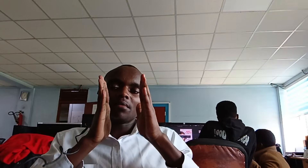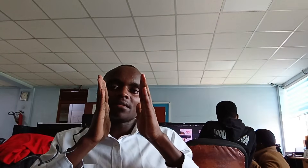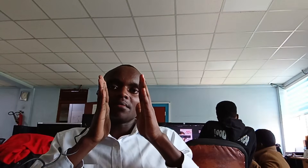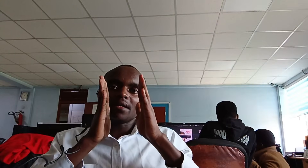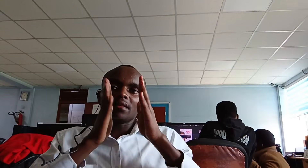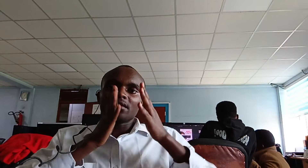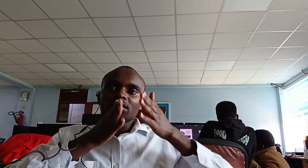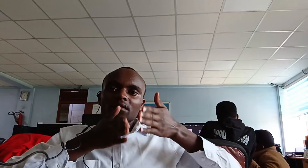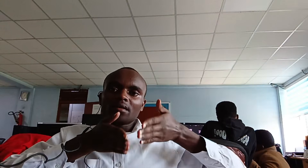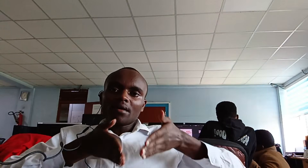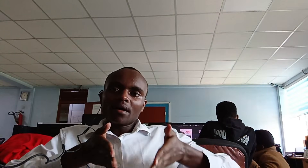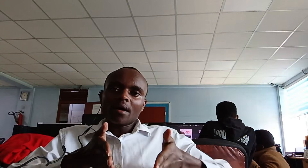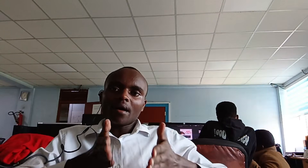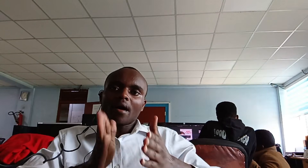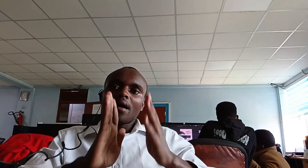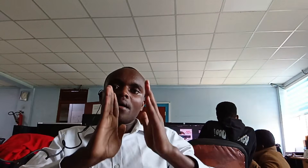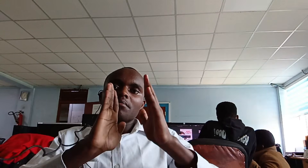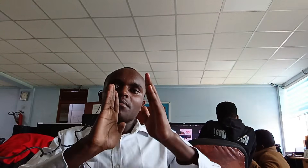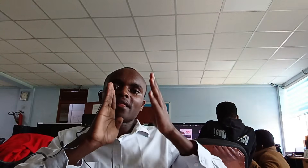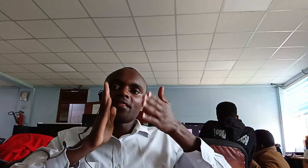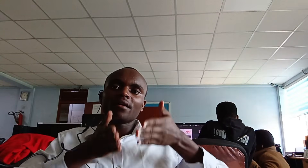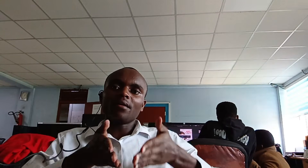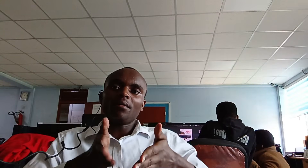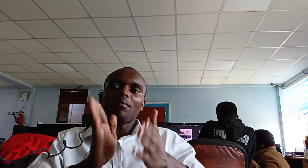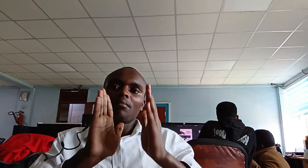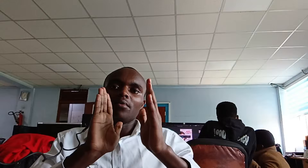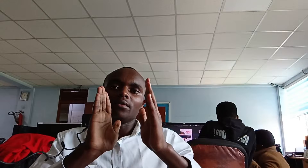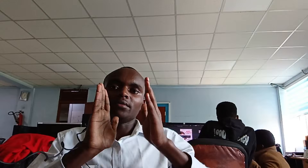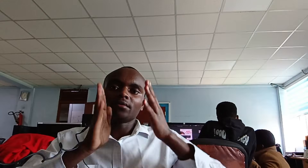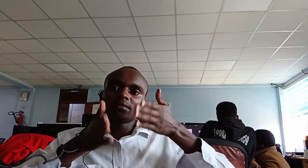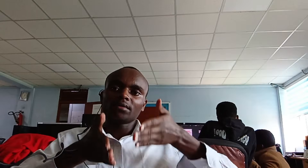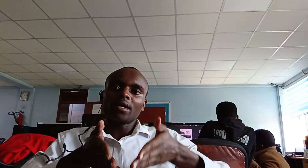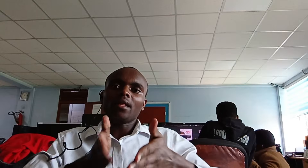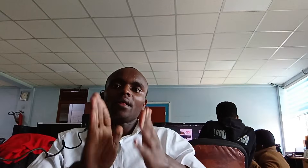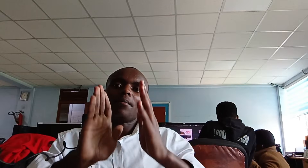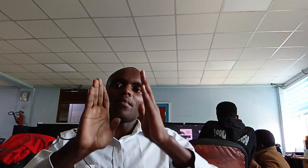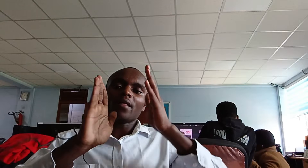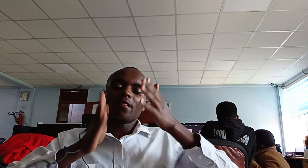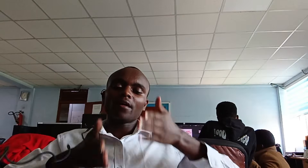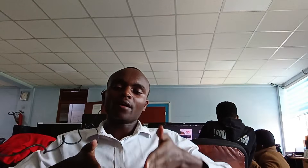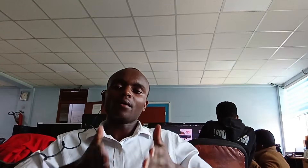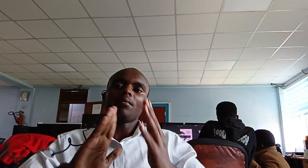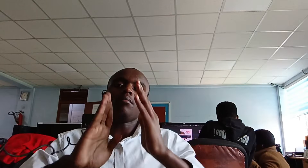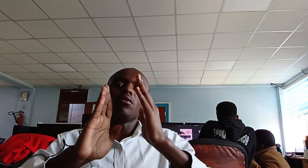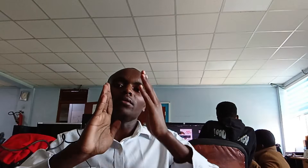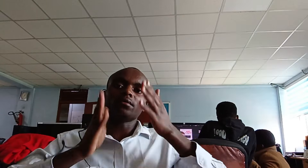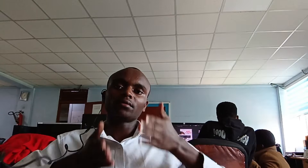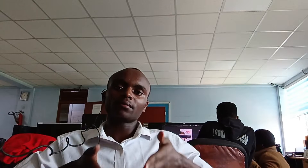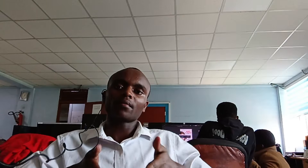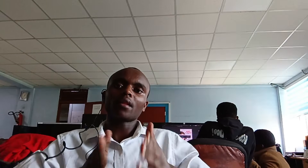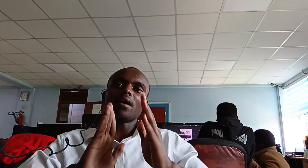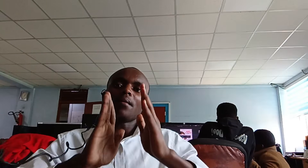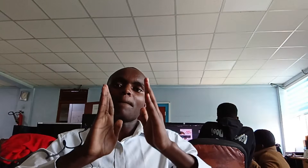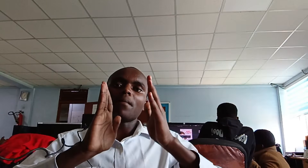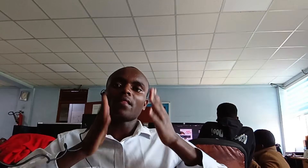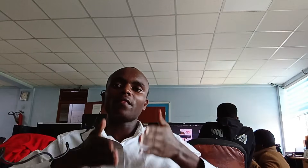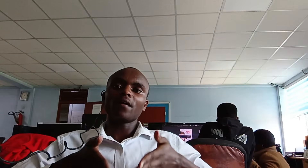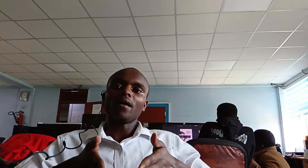them like this. Birth, born, birth, born, birth,